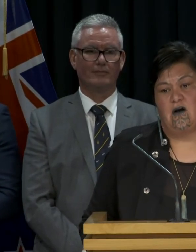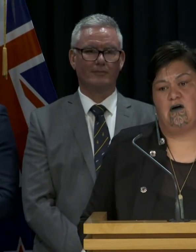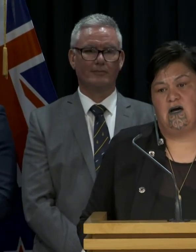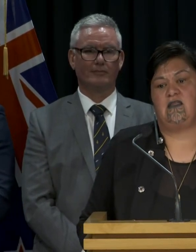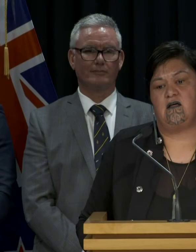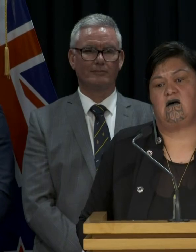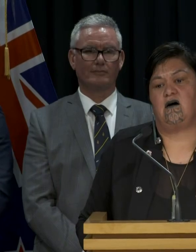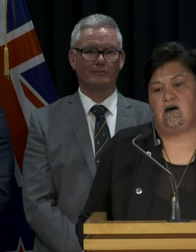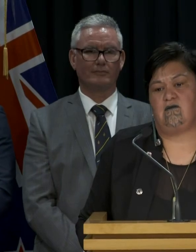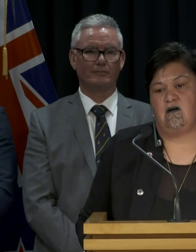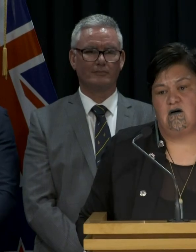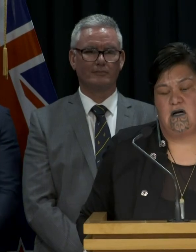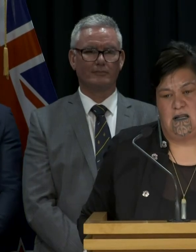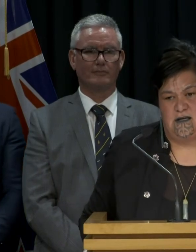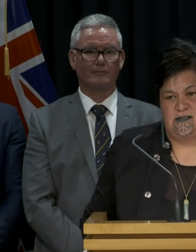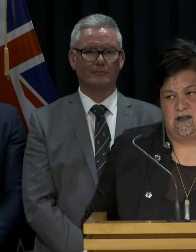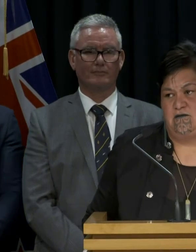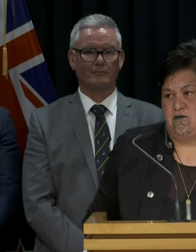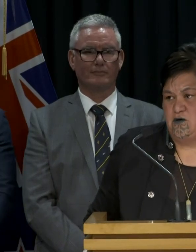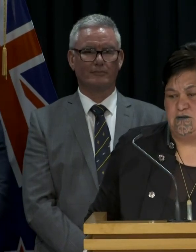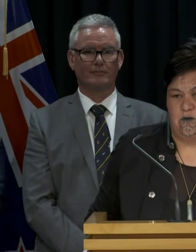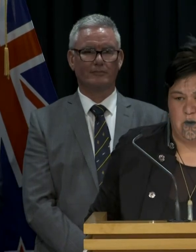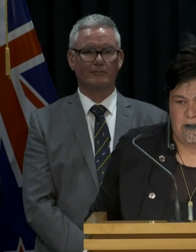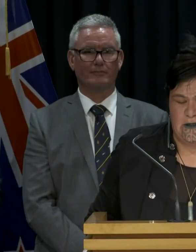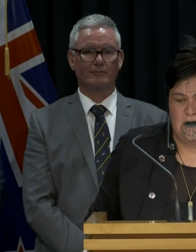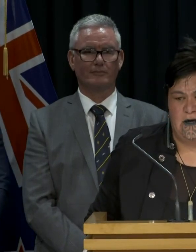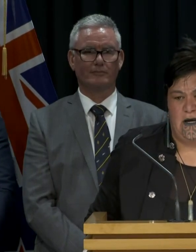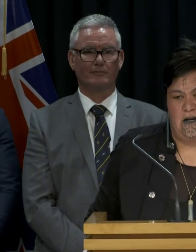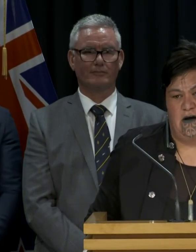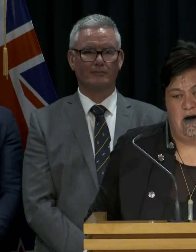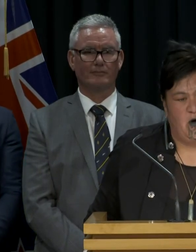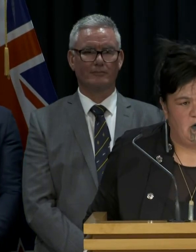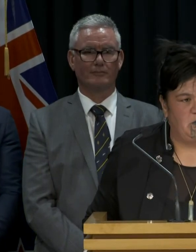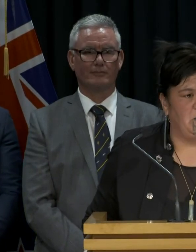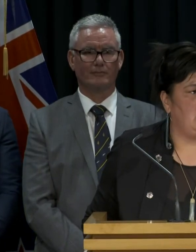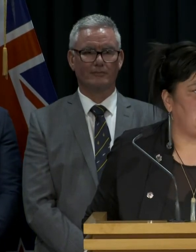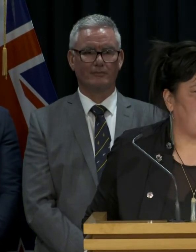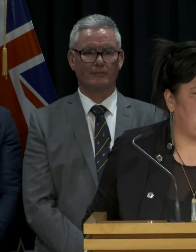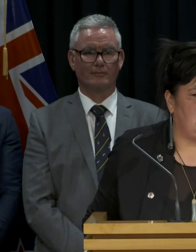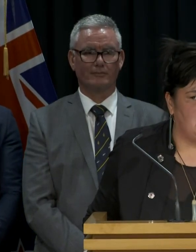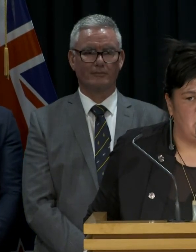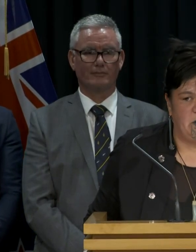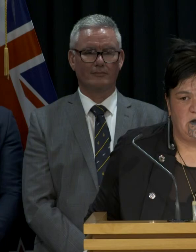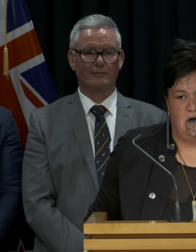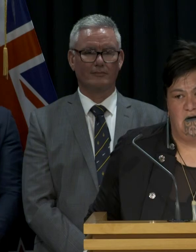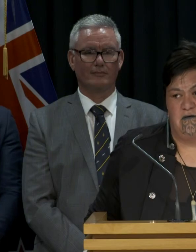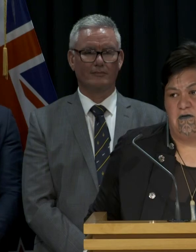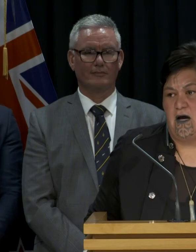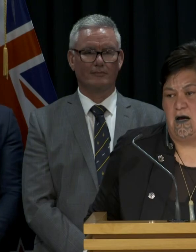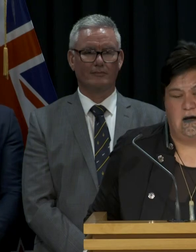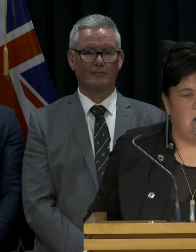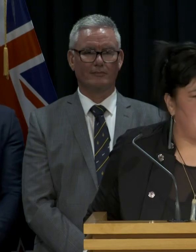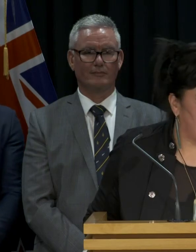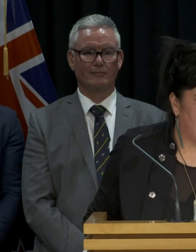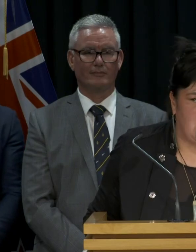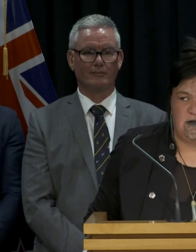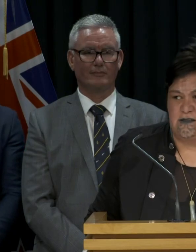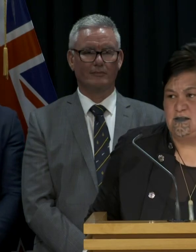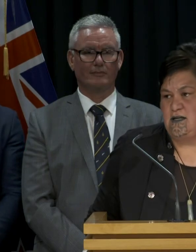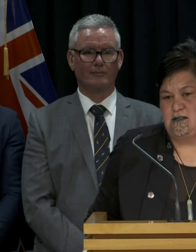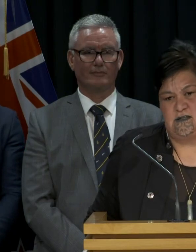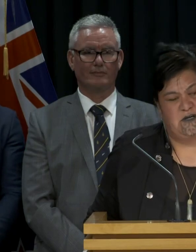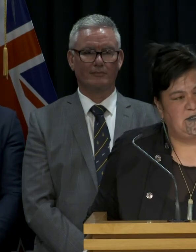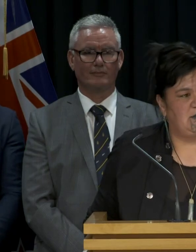I follow in the line of a long legacy of firsts for women, and I hope that many other women of